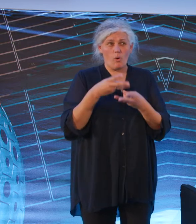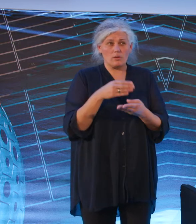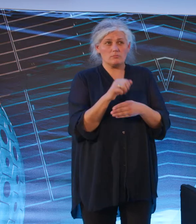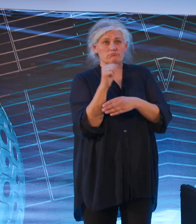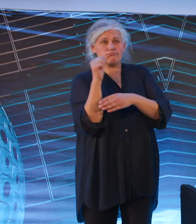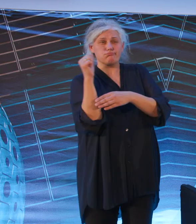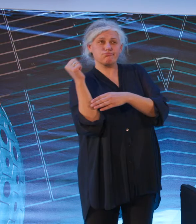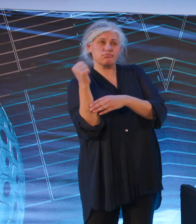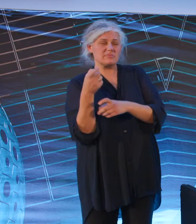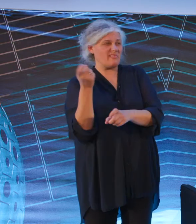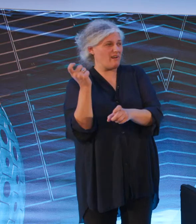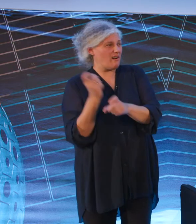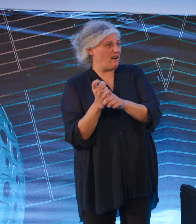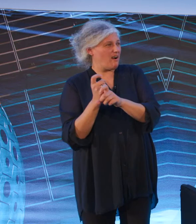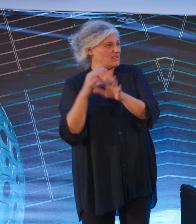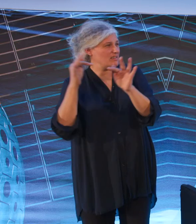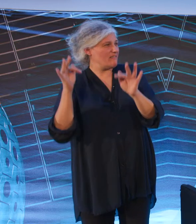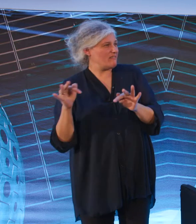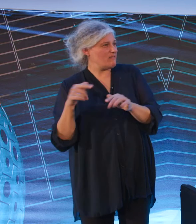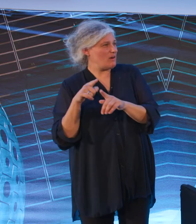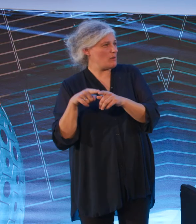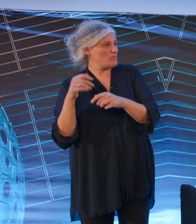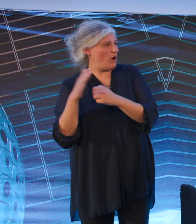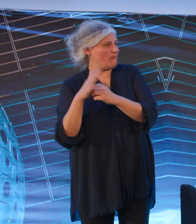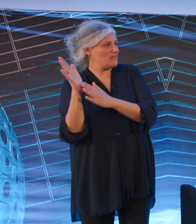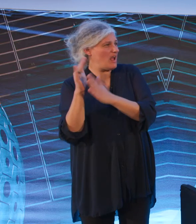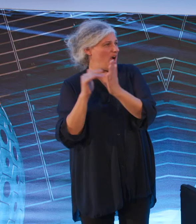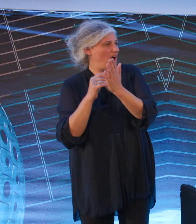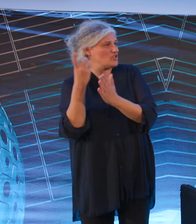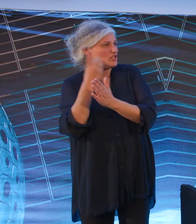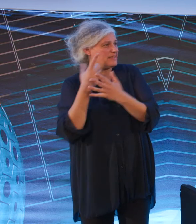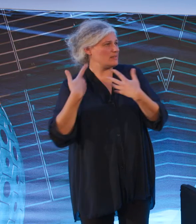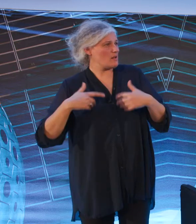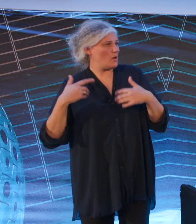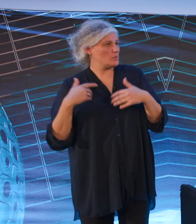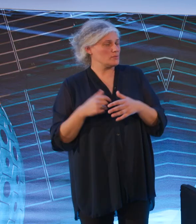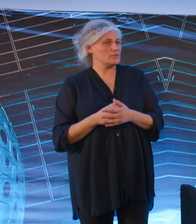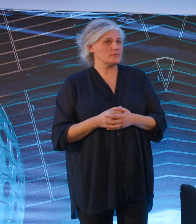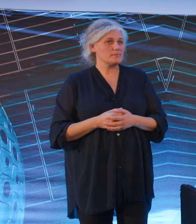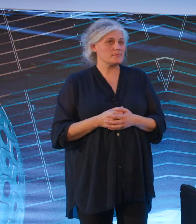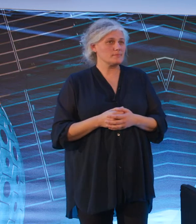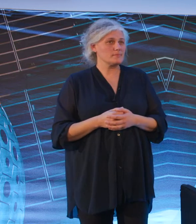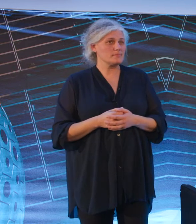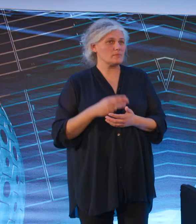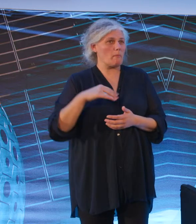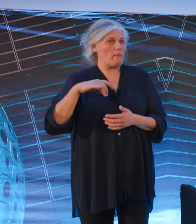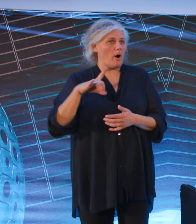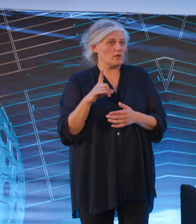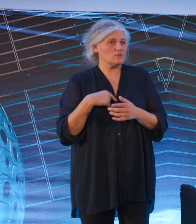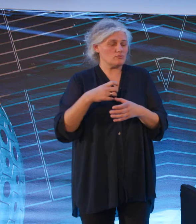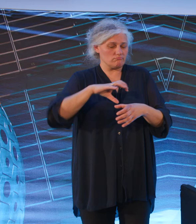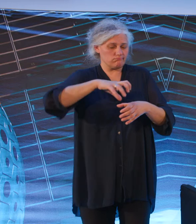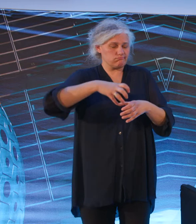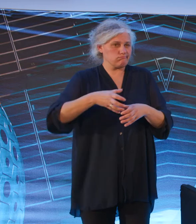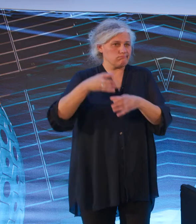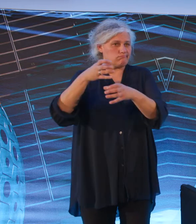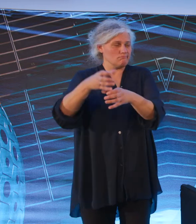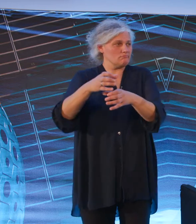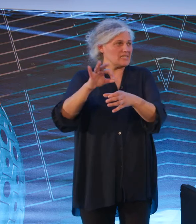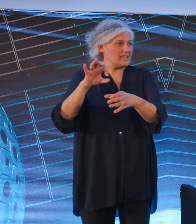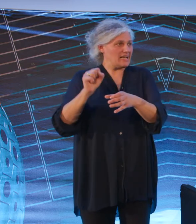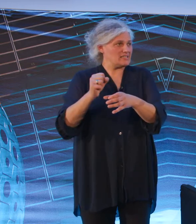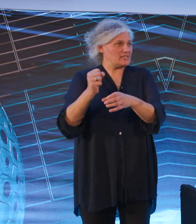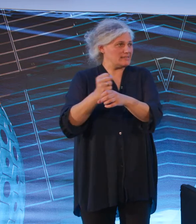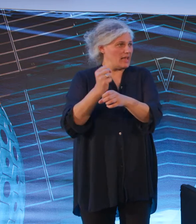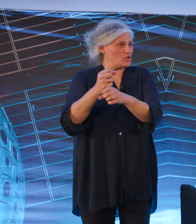against a solid frame and gnaw on the hems of her dirty clothes. The mush that Opal bought in the gas station is